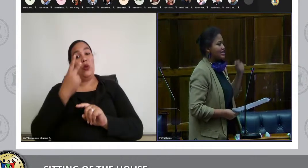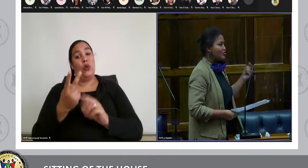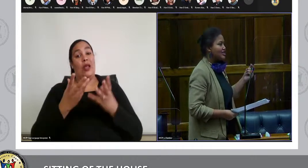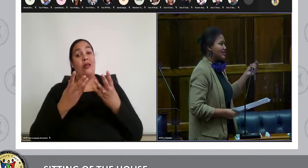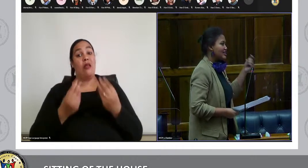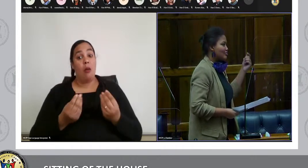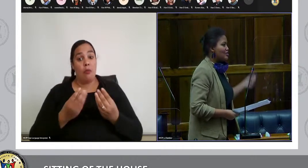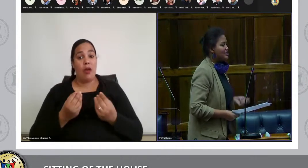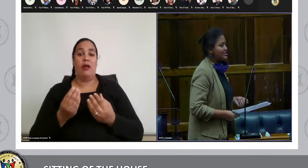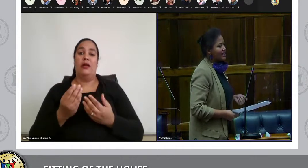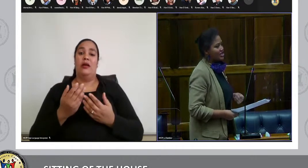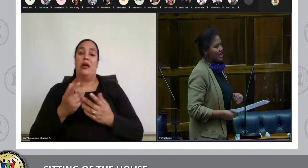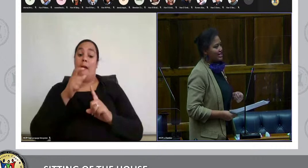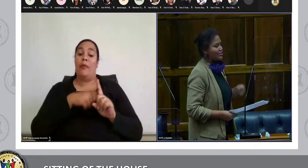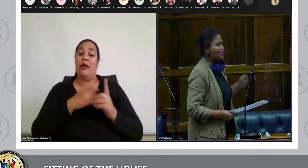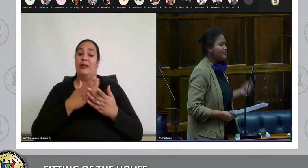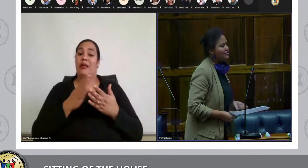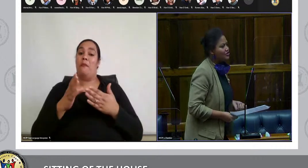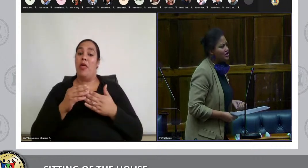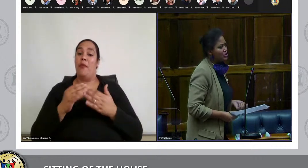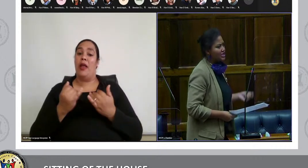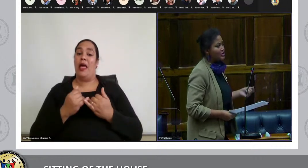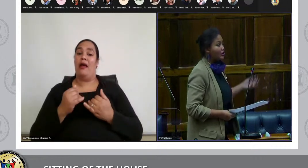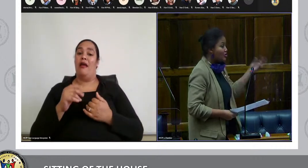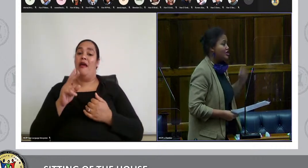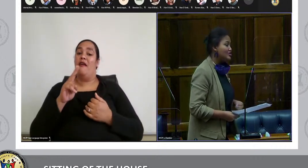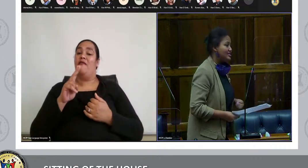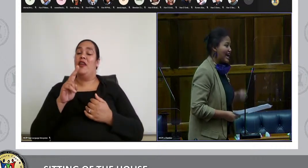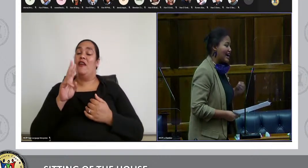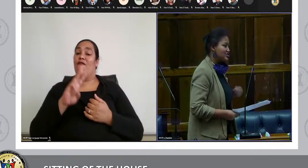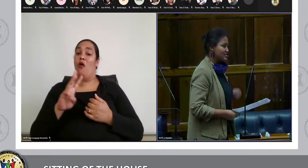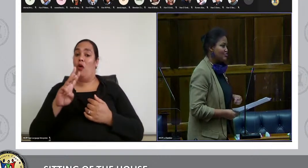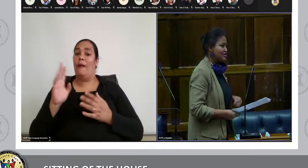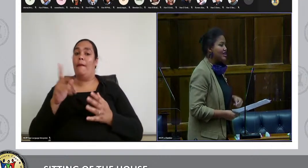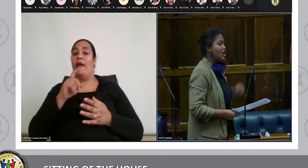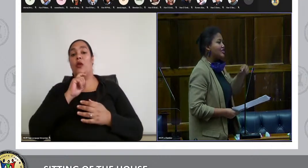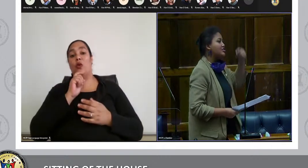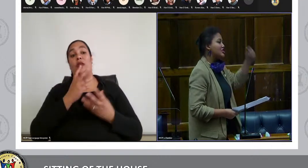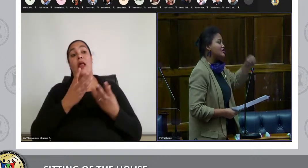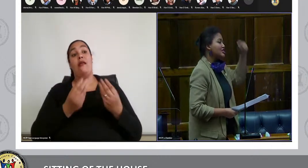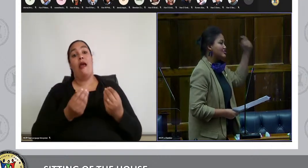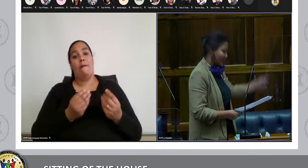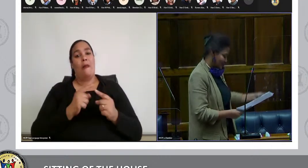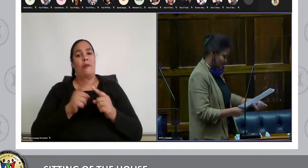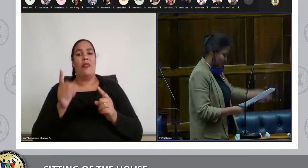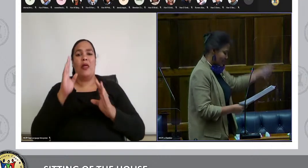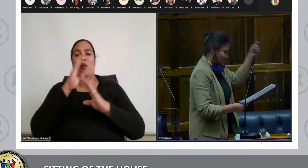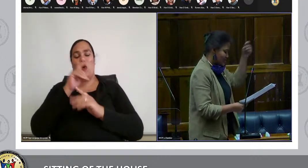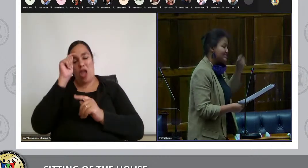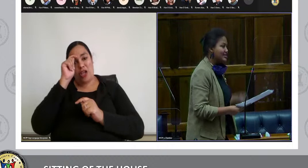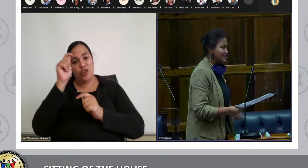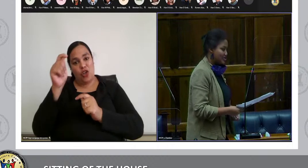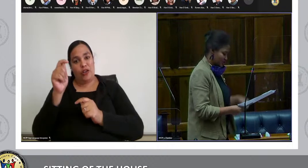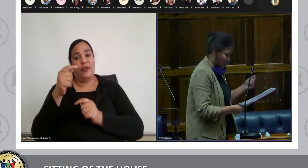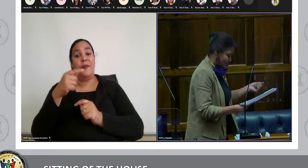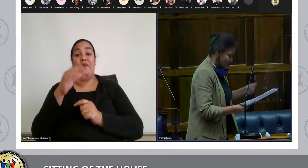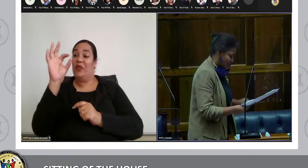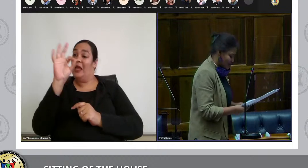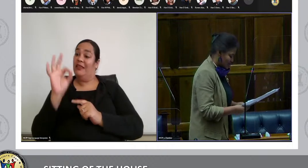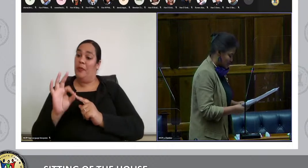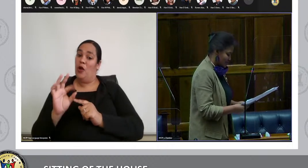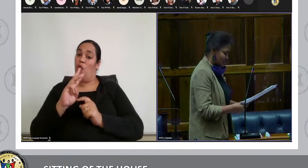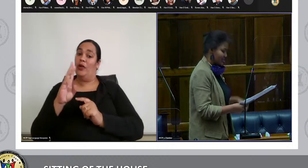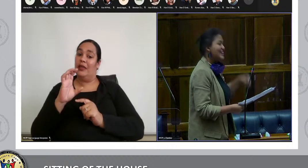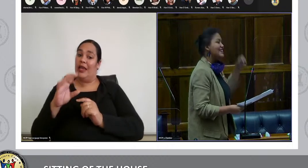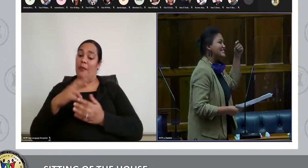numbers, members such as Member Winvogel was only using the actual numbers, but they don't acknowledge that as a percentage, the Western